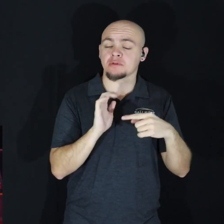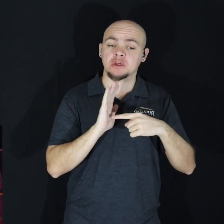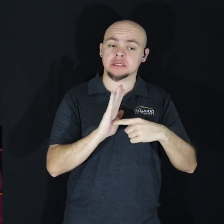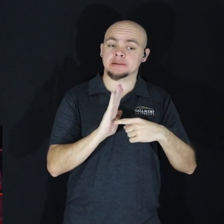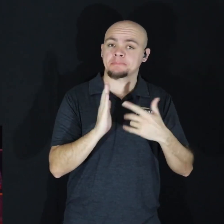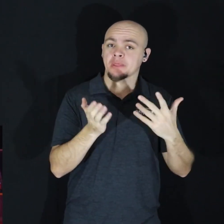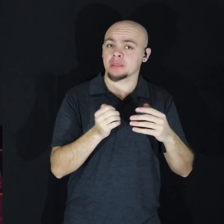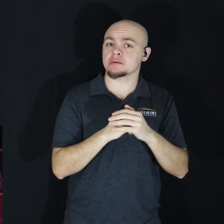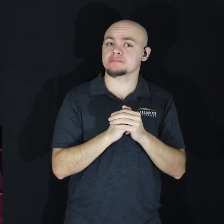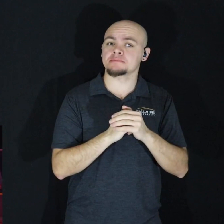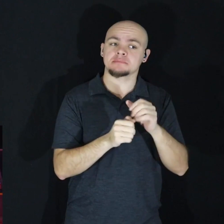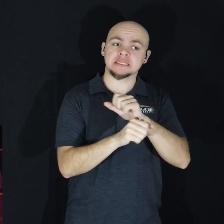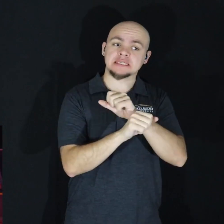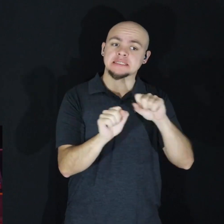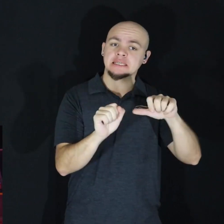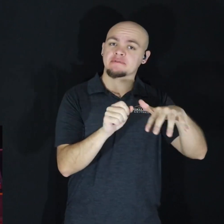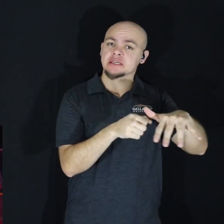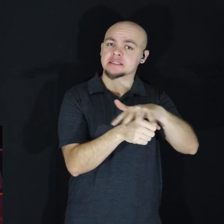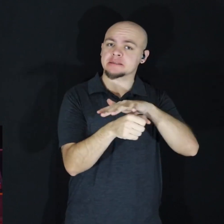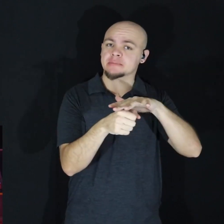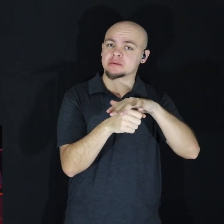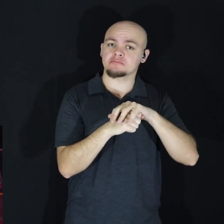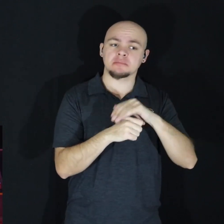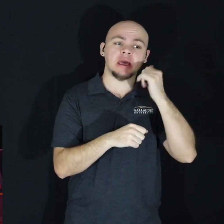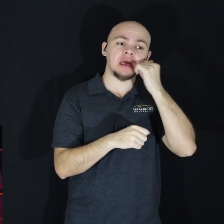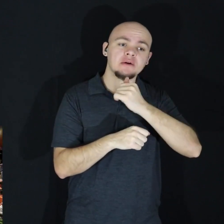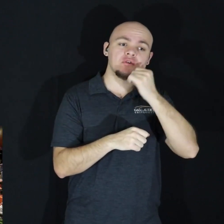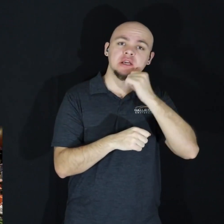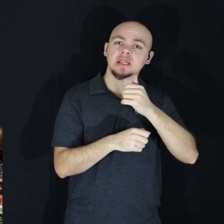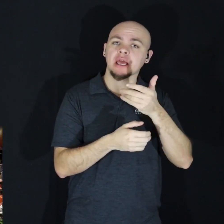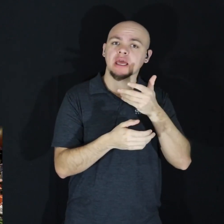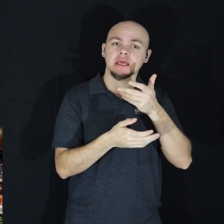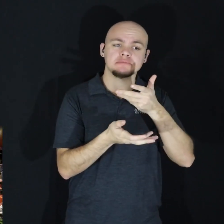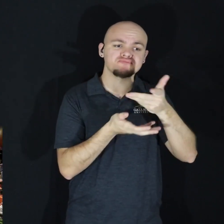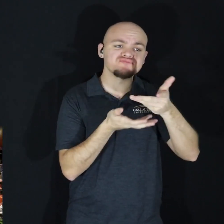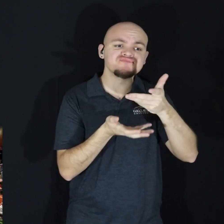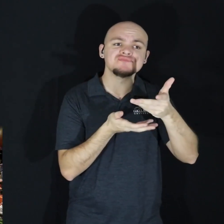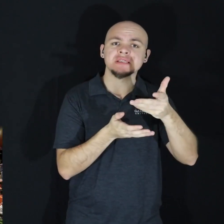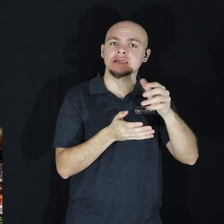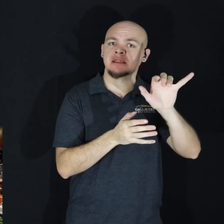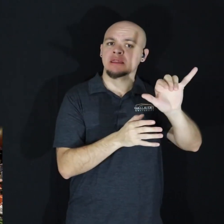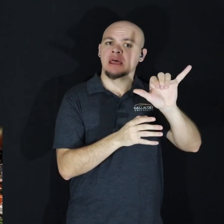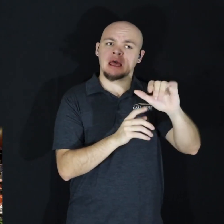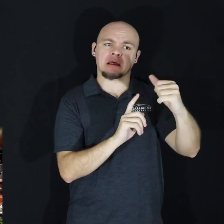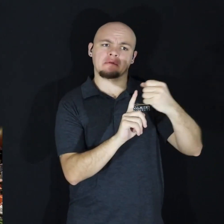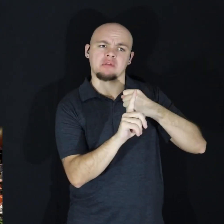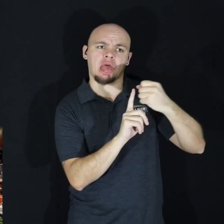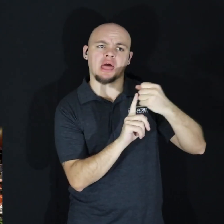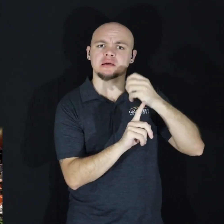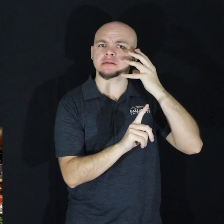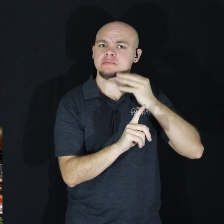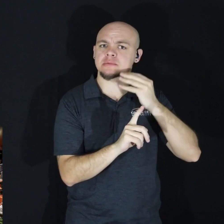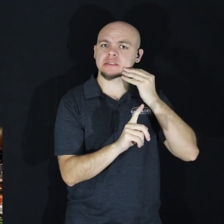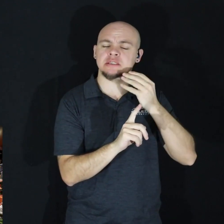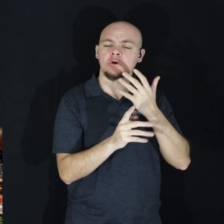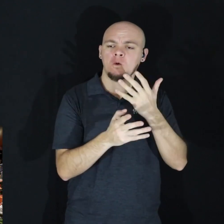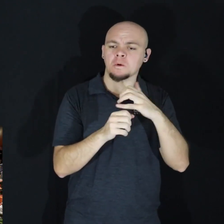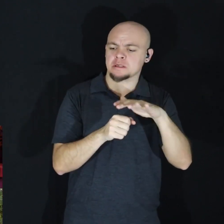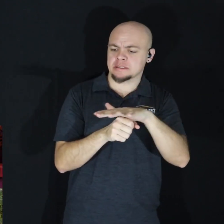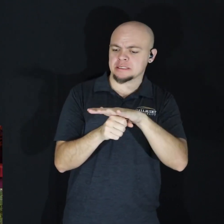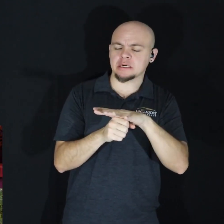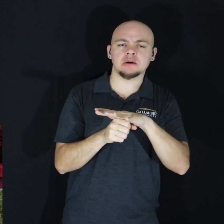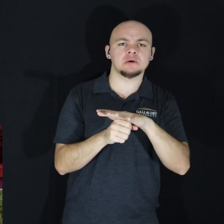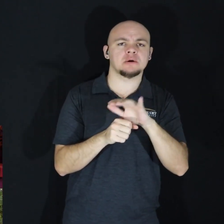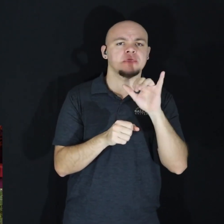create safer spaces. The daily interaction with violent experiences create the longing for a space that's free of